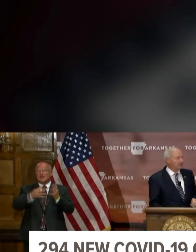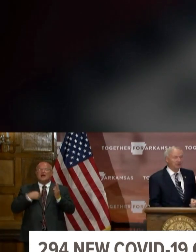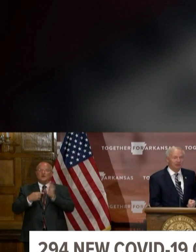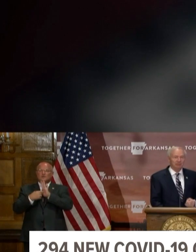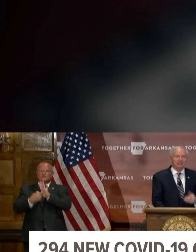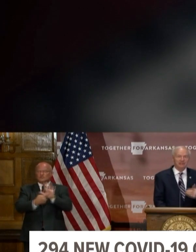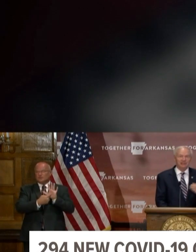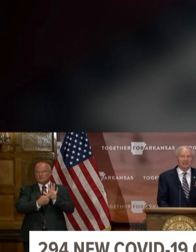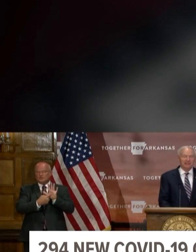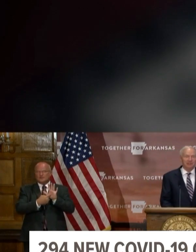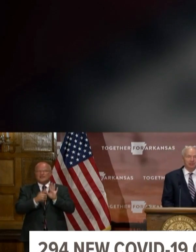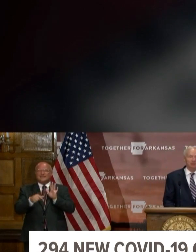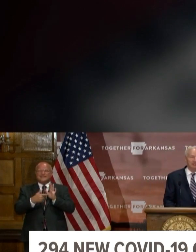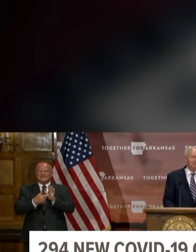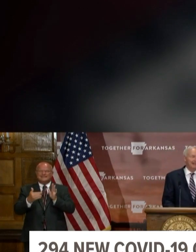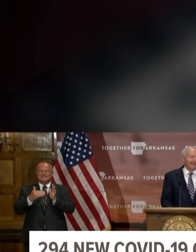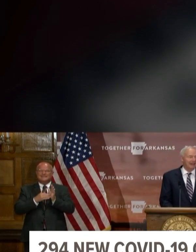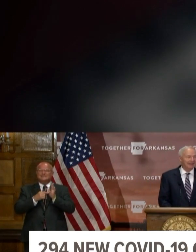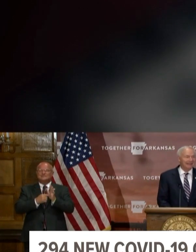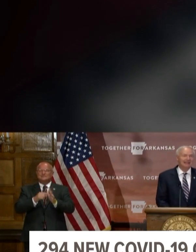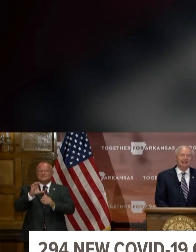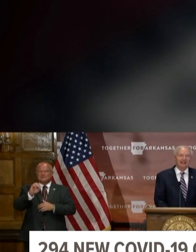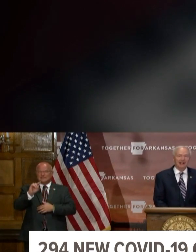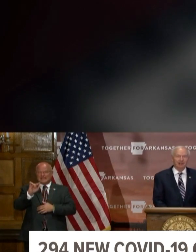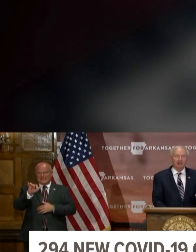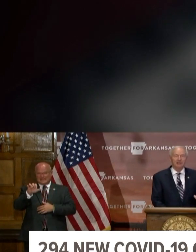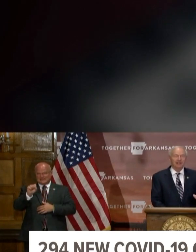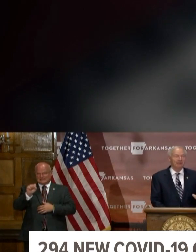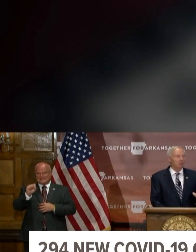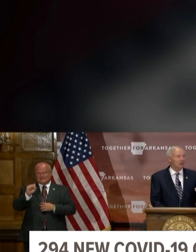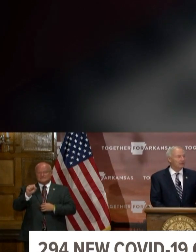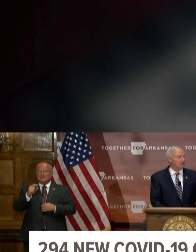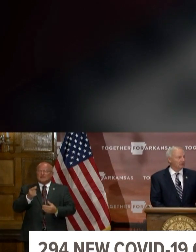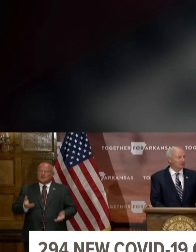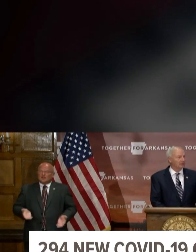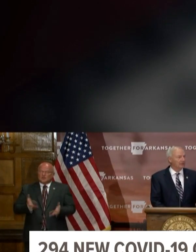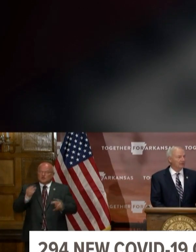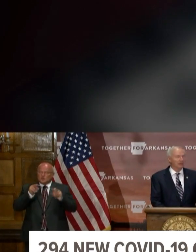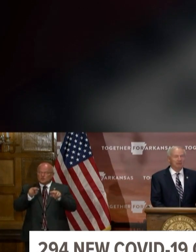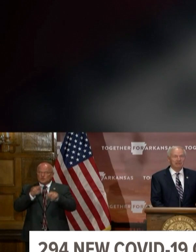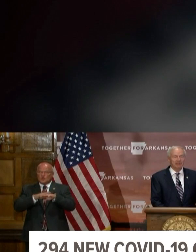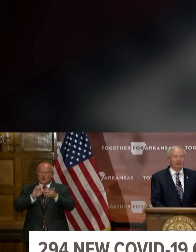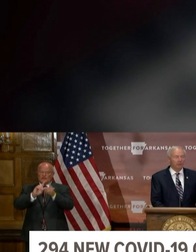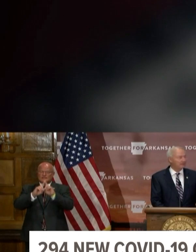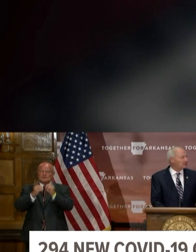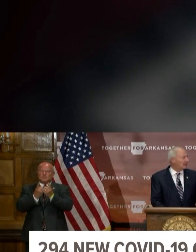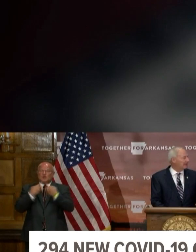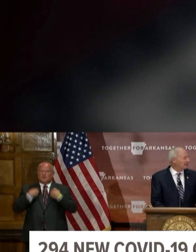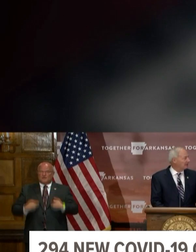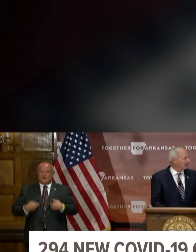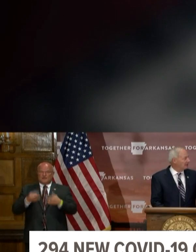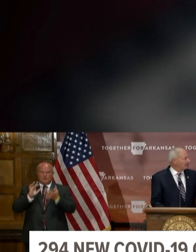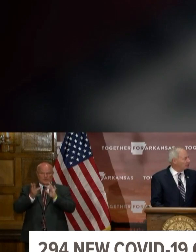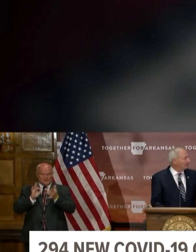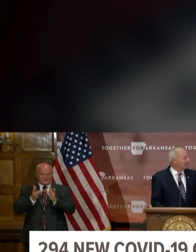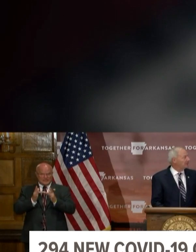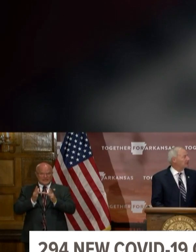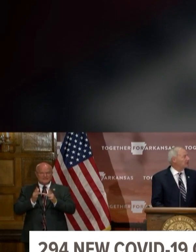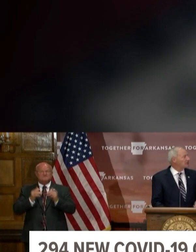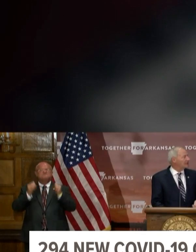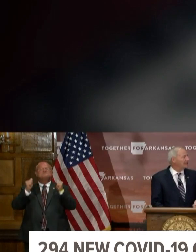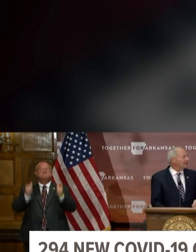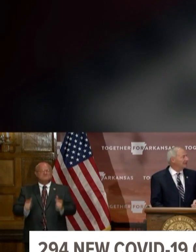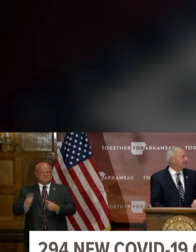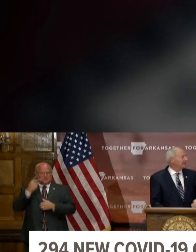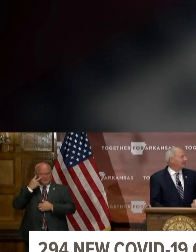to present to you, but this again shows us by county. I encourage everyone to look on the Department of Health website. You'll be able